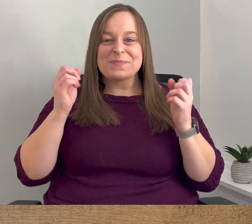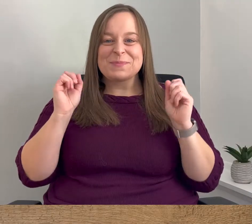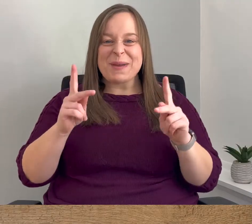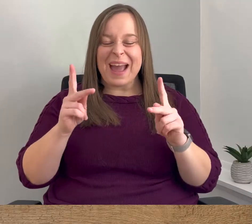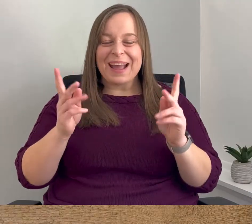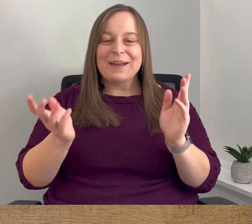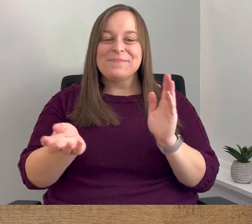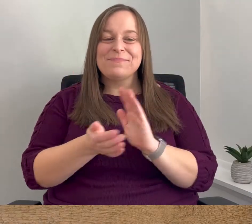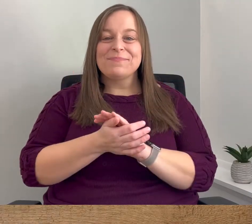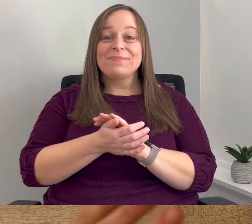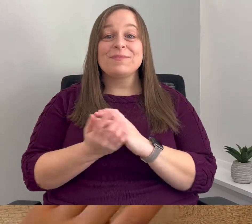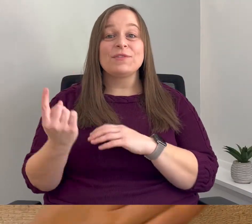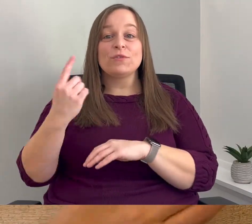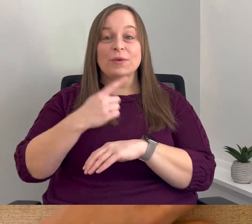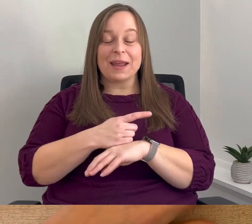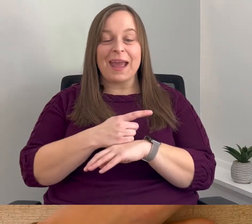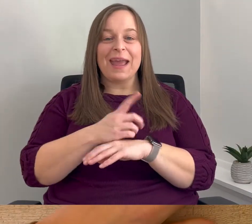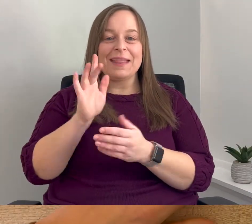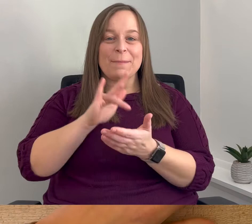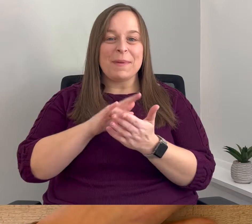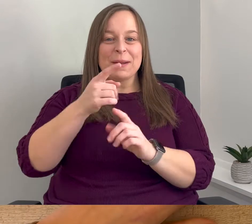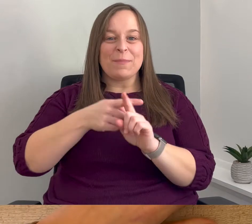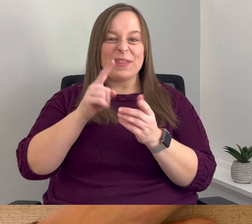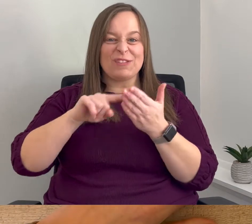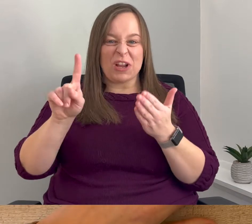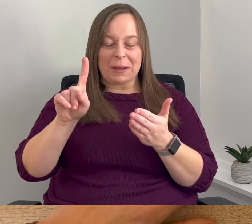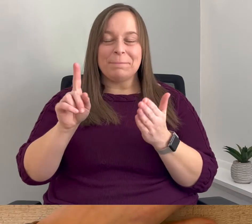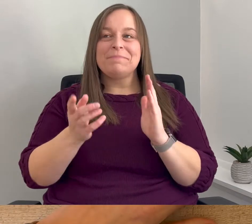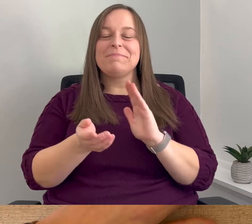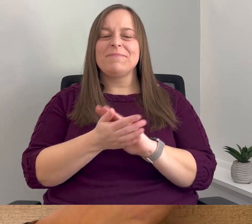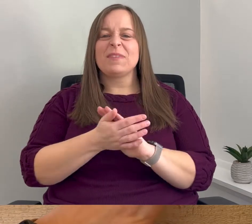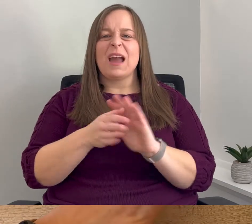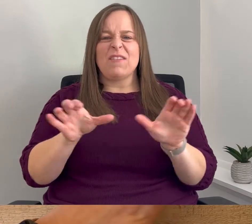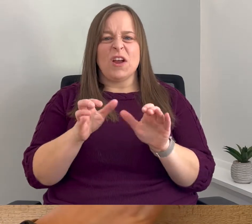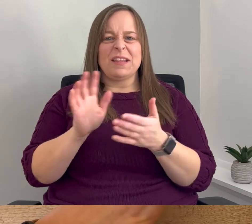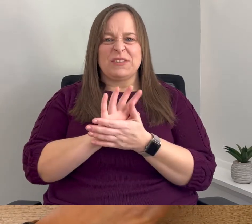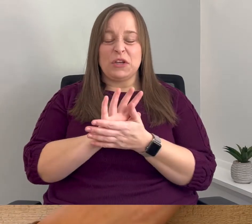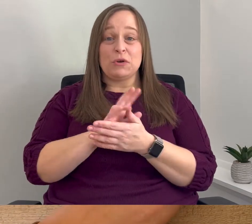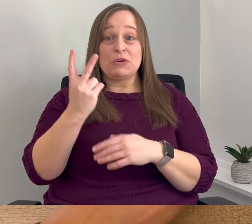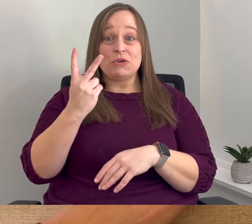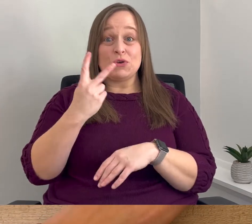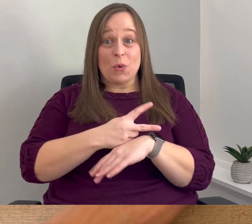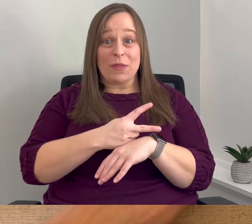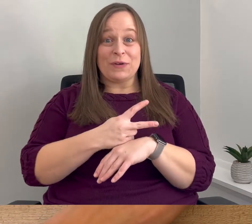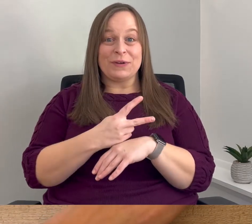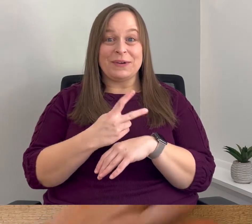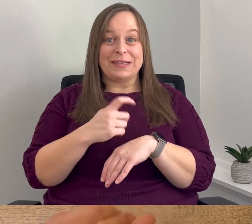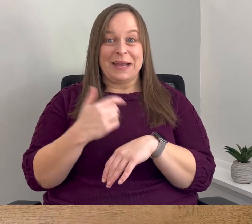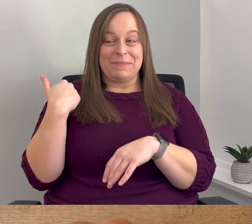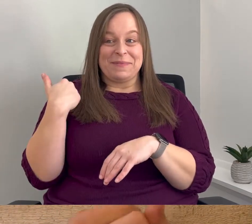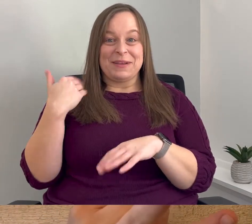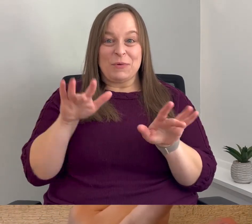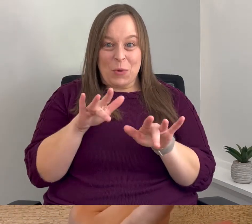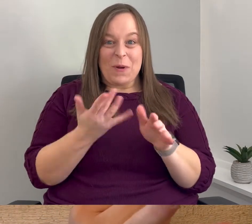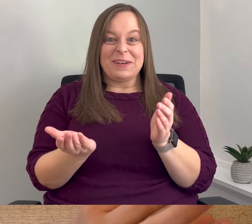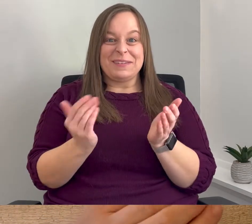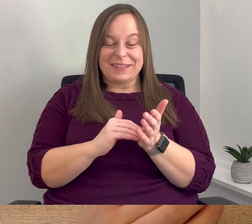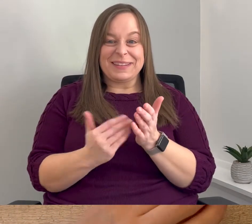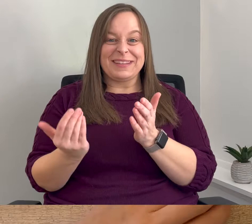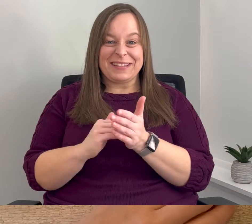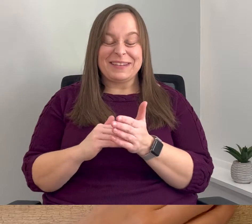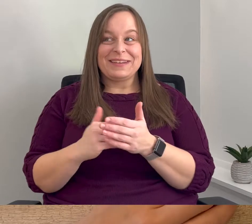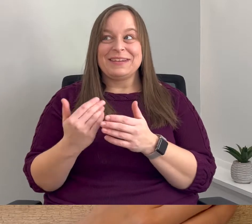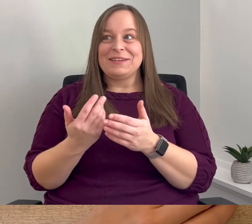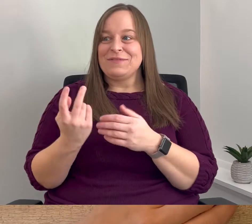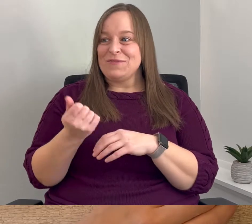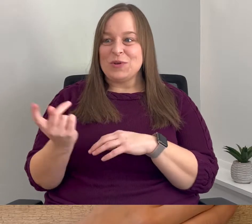Okay, and we're back. So today is the mid-month check-in. I've actually done this video 2 other times. I recorded